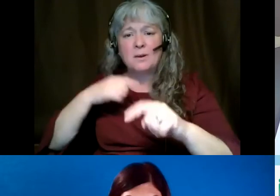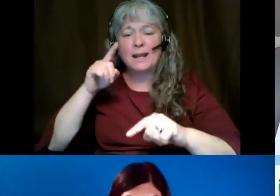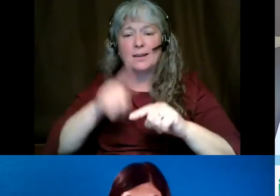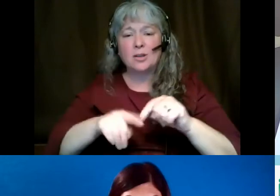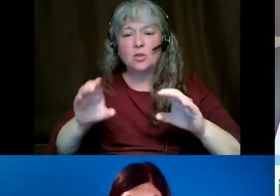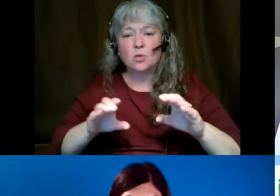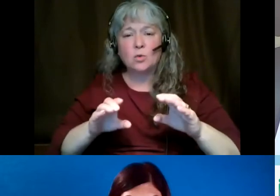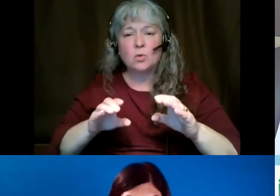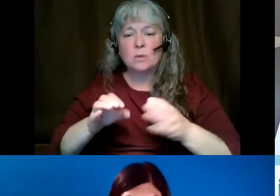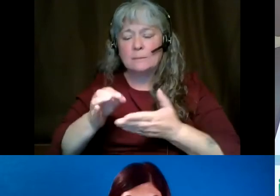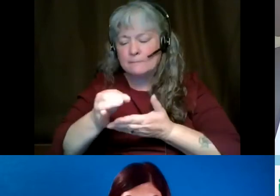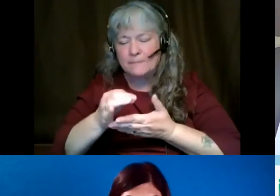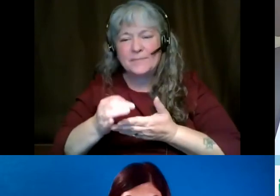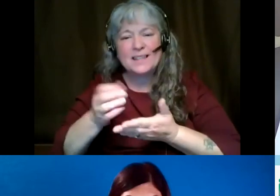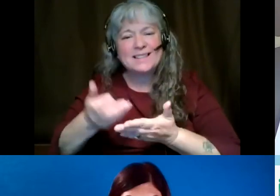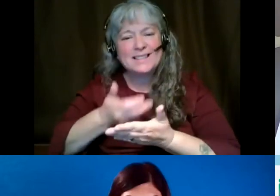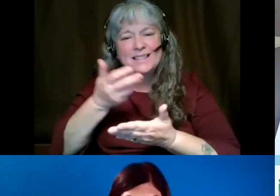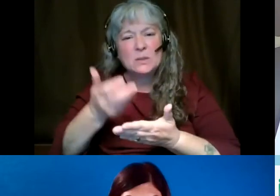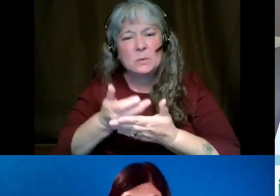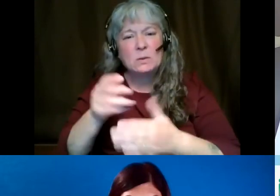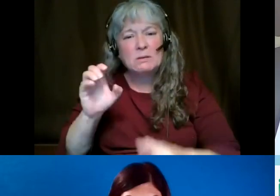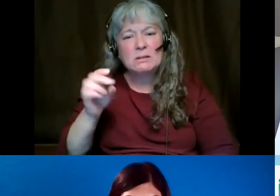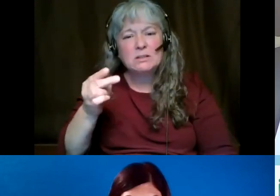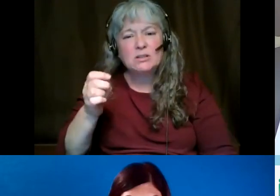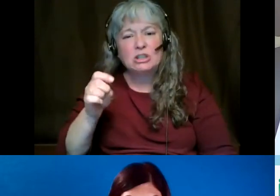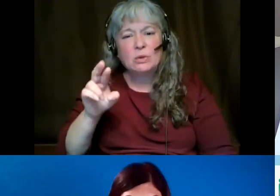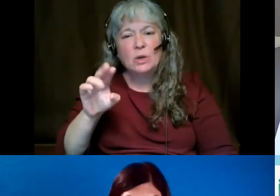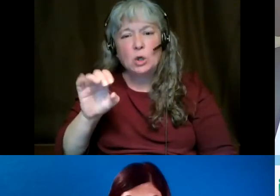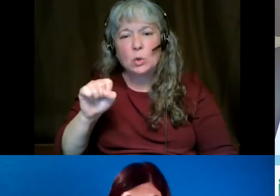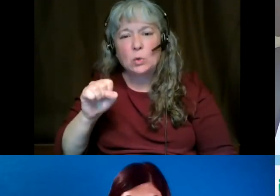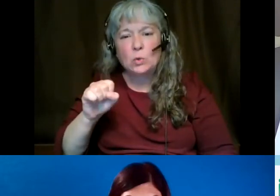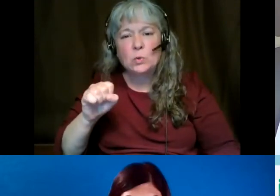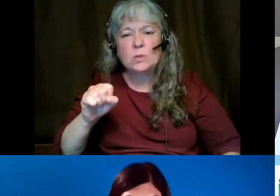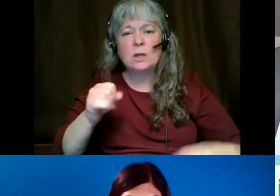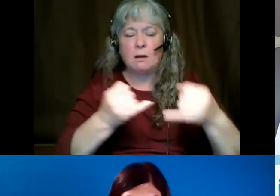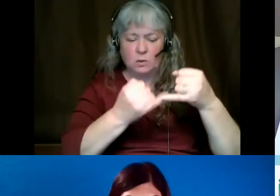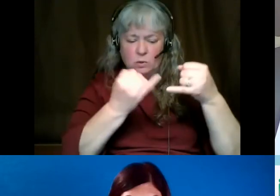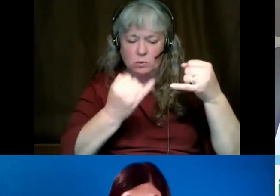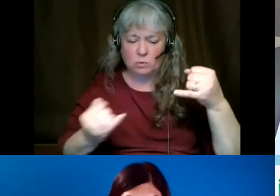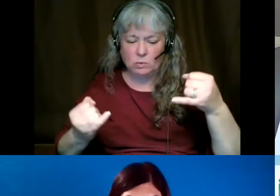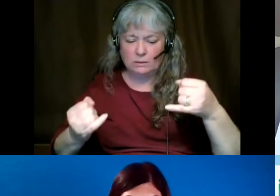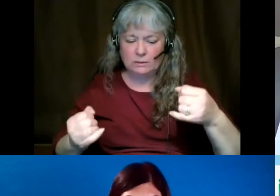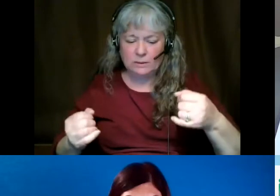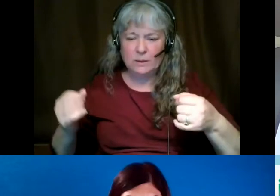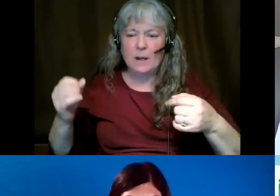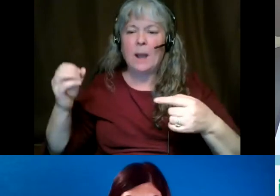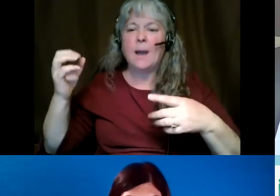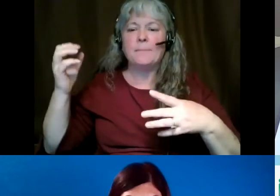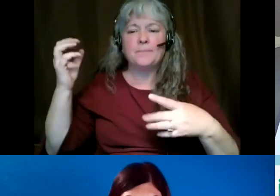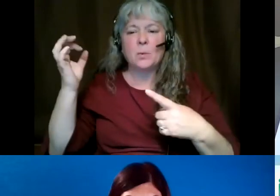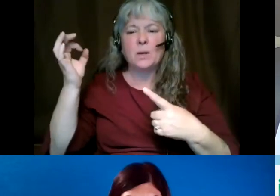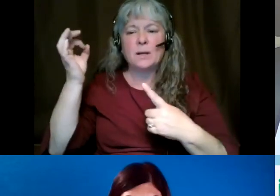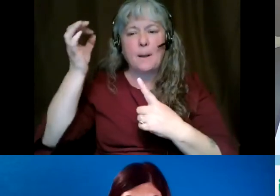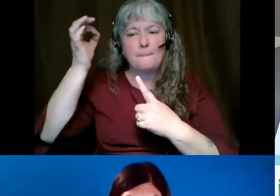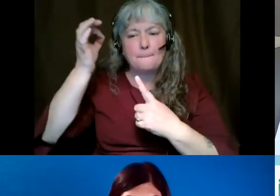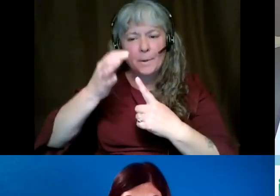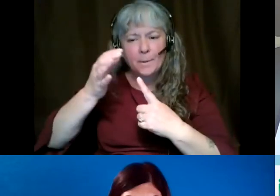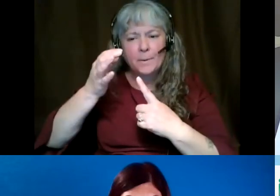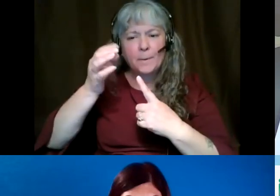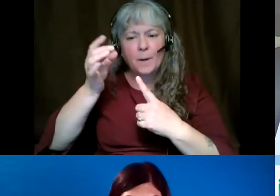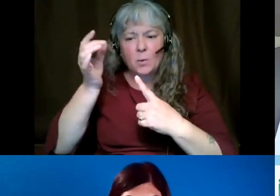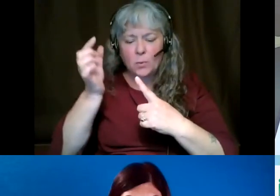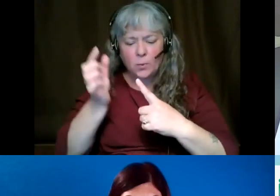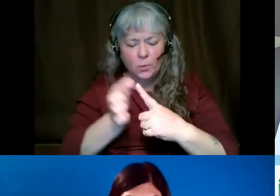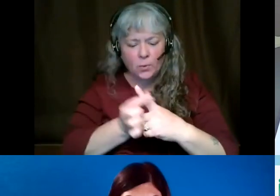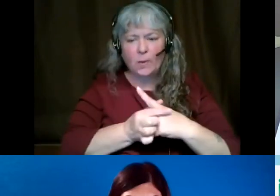those hours, it was a skill that I learned. Whereas when I got really sick in 2016, that wiped